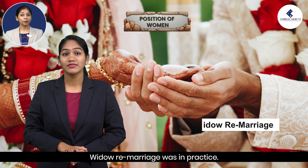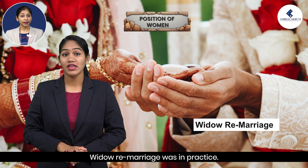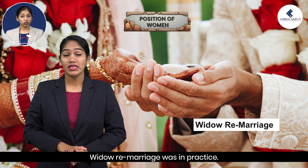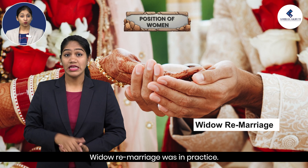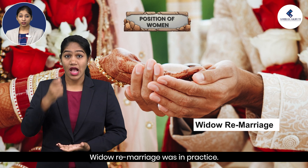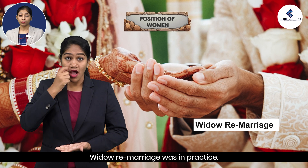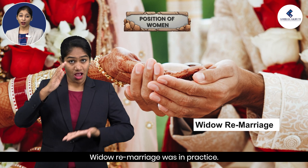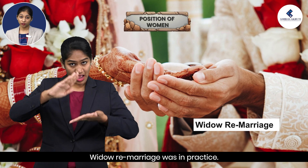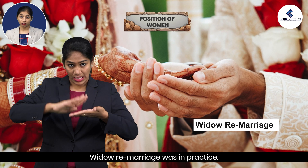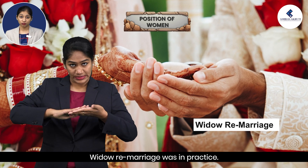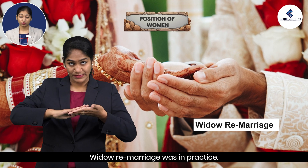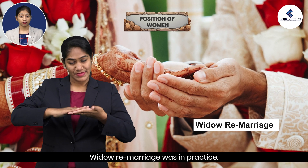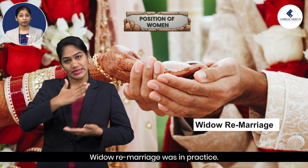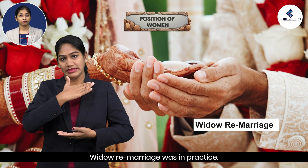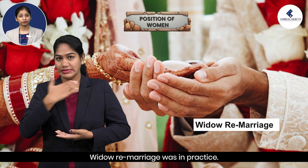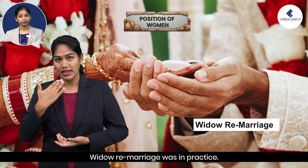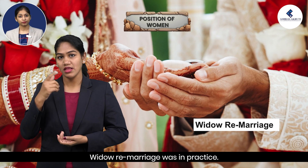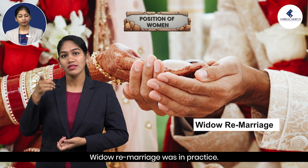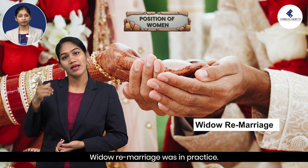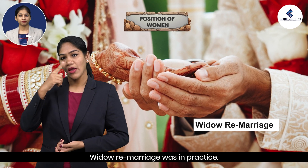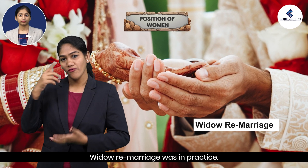Widow remarriage was in practice.